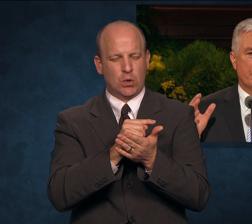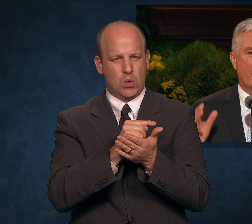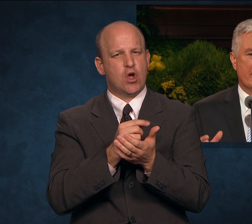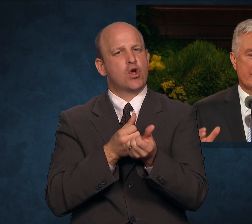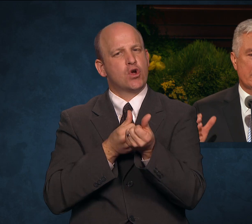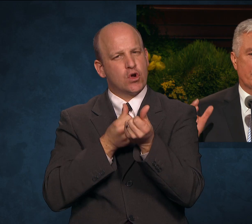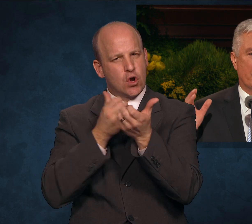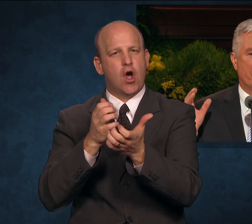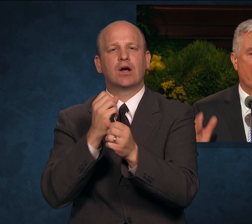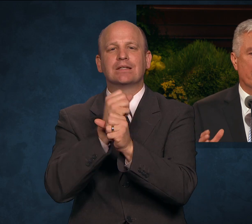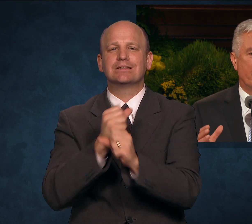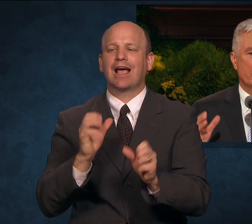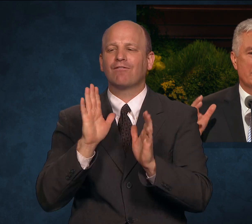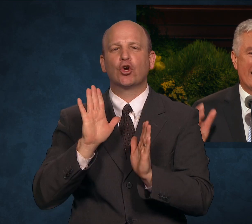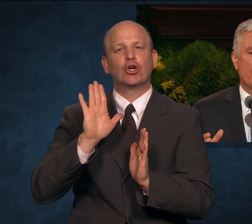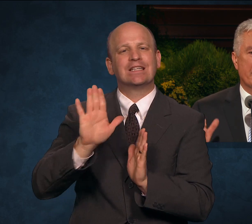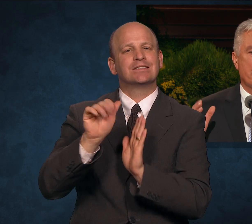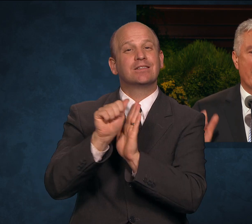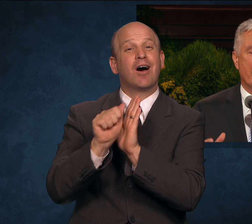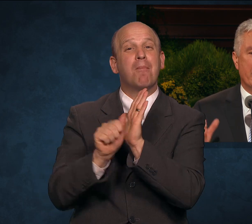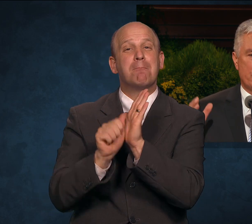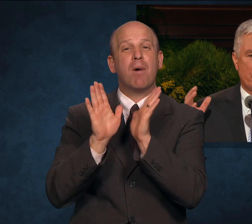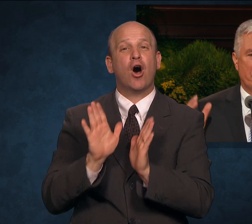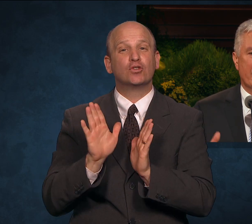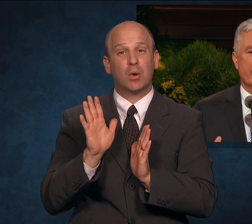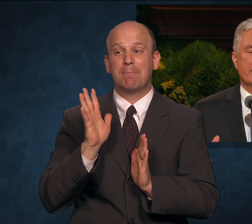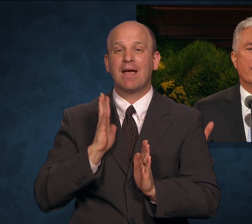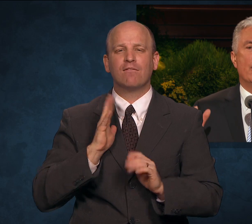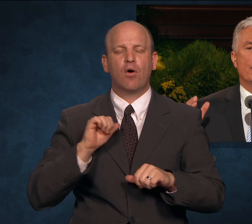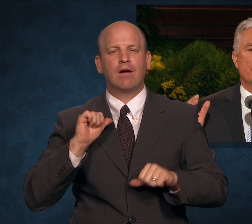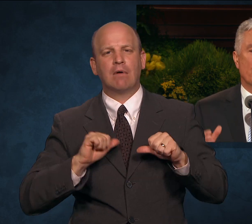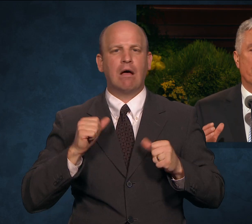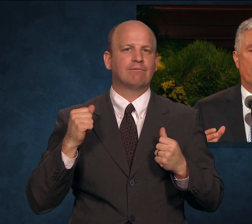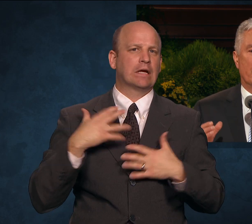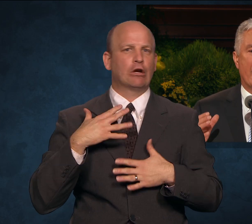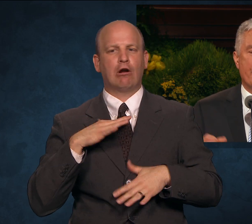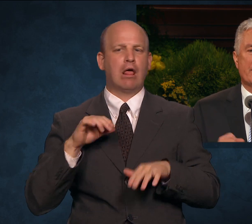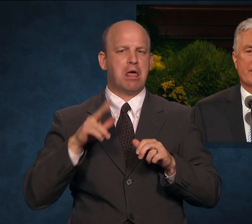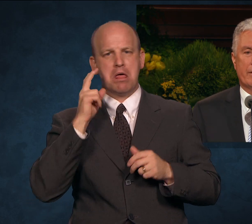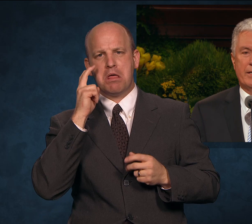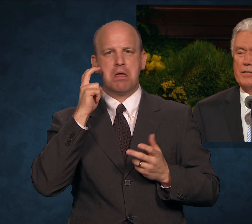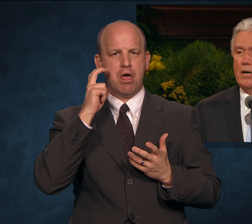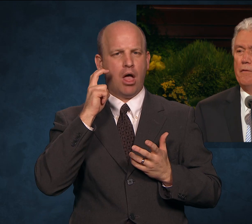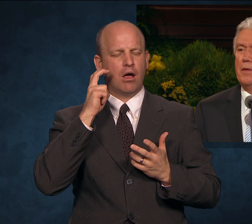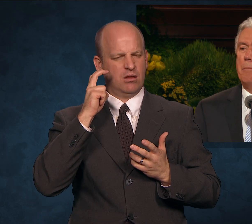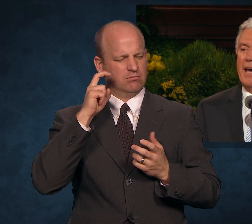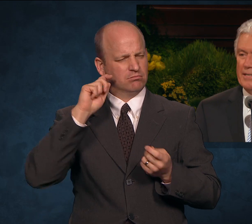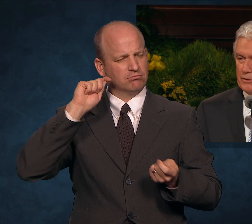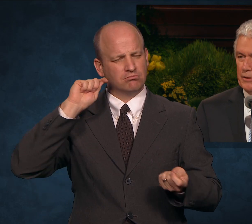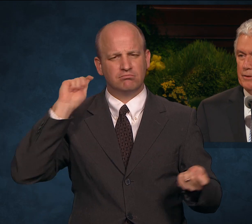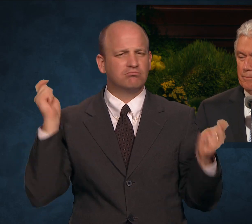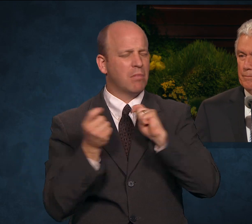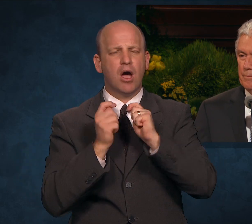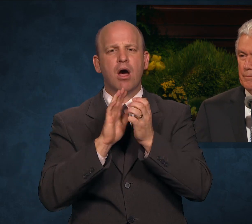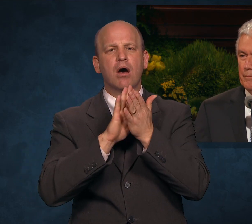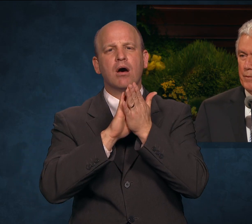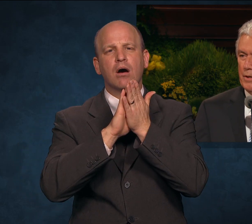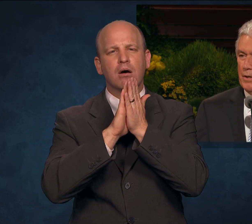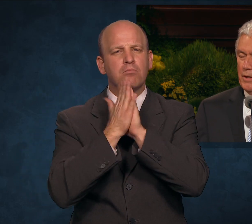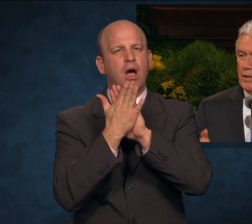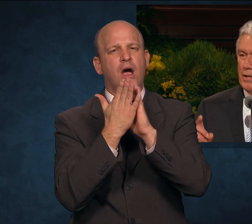saviors Apostles from fearful doubting men into Fearless joyful emissaries of the